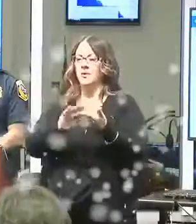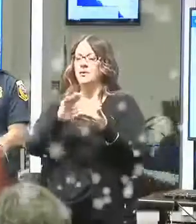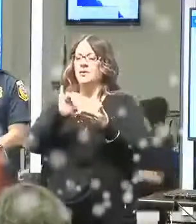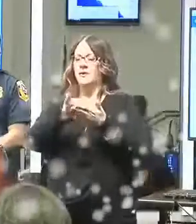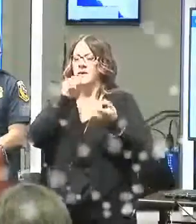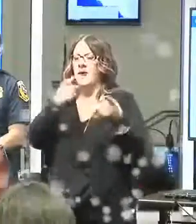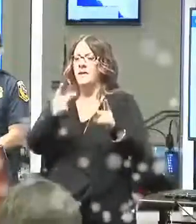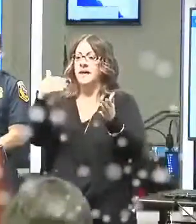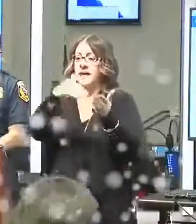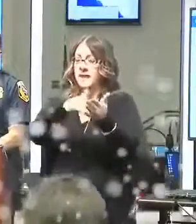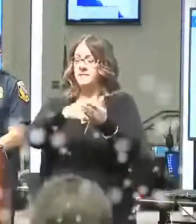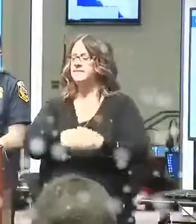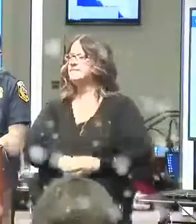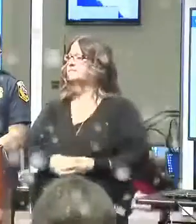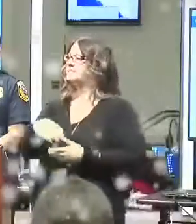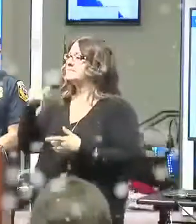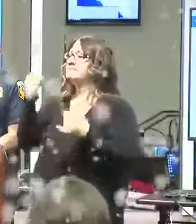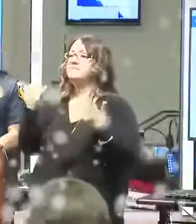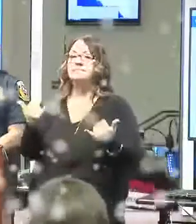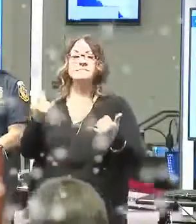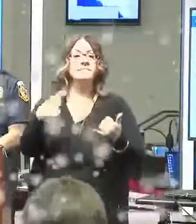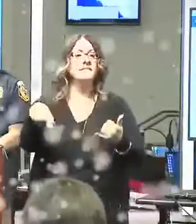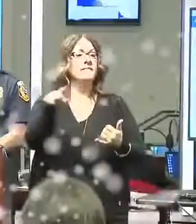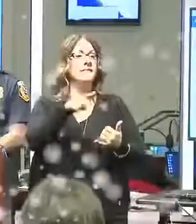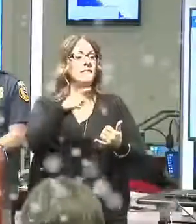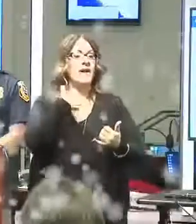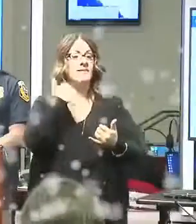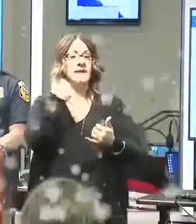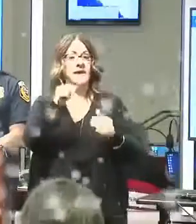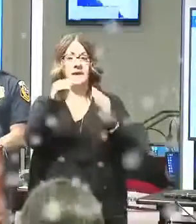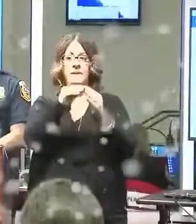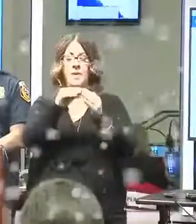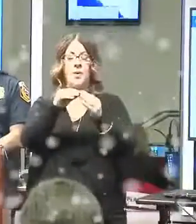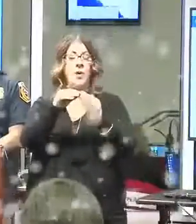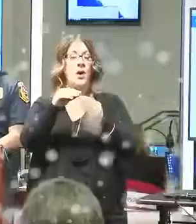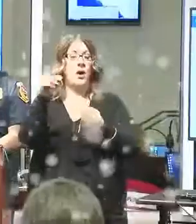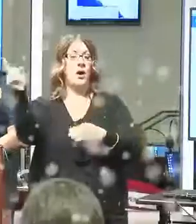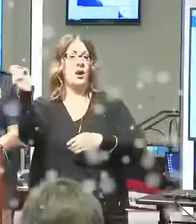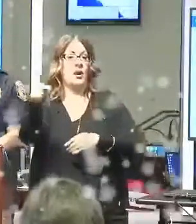All right, that'll be the last question. We can follow up with any particular facts